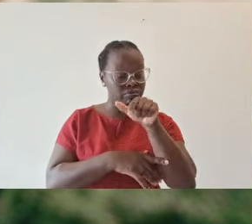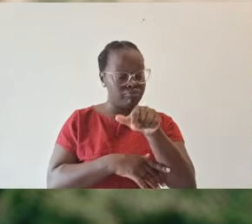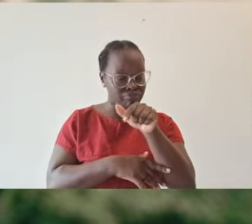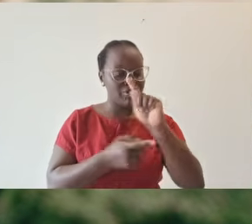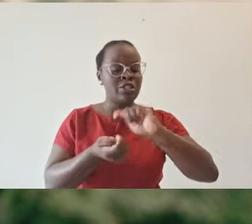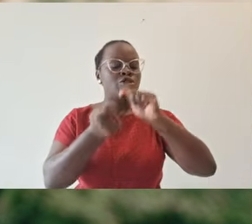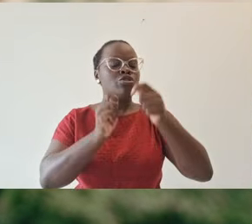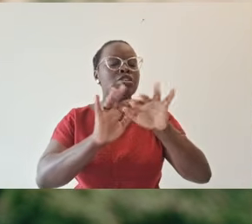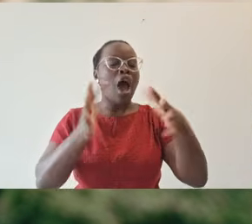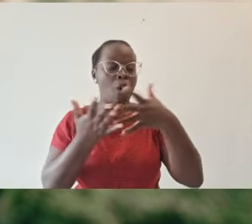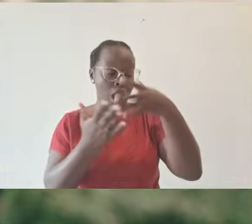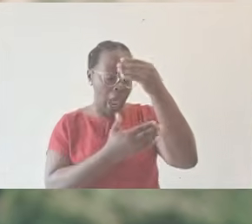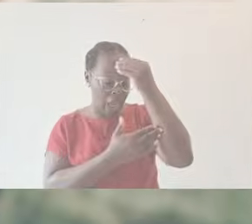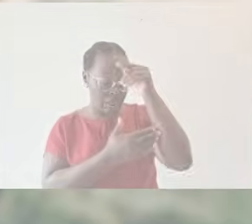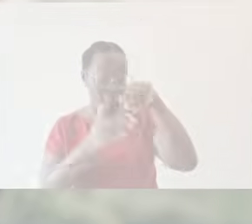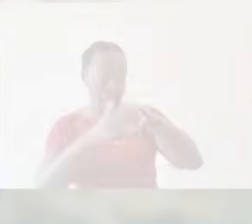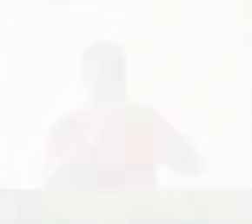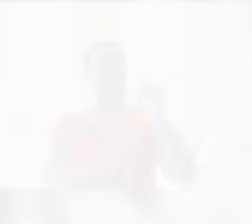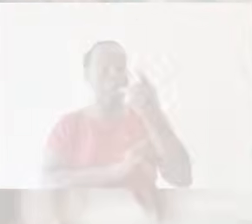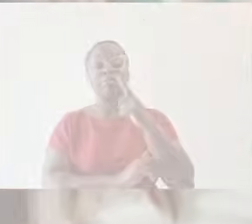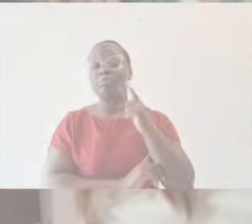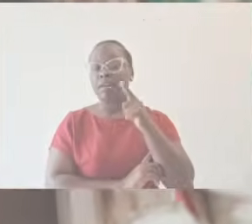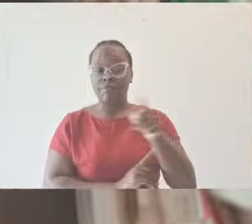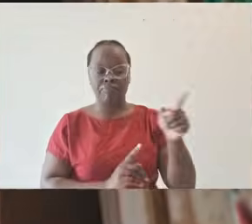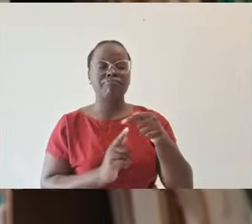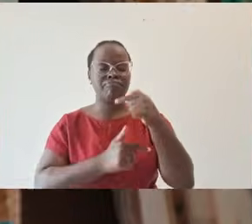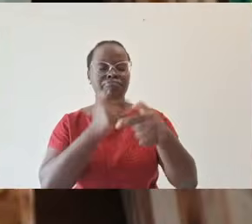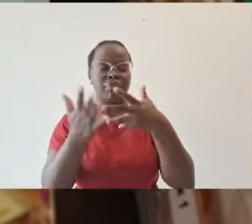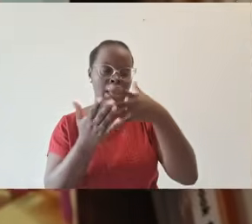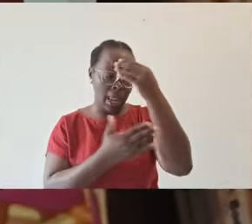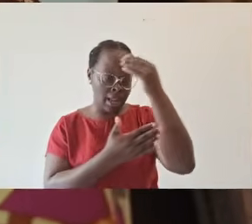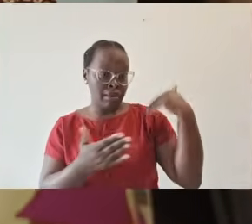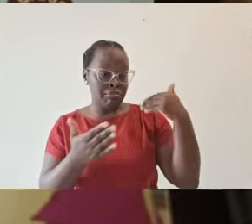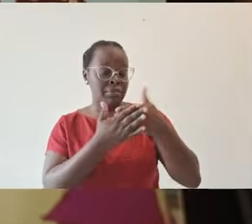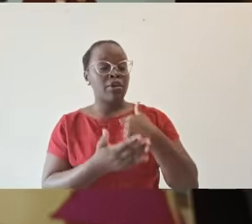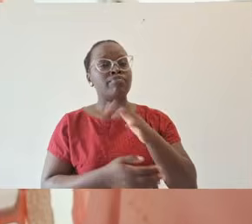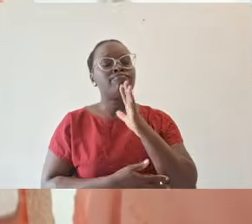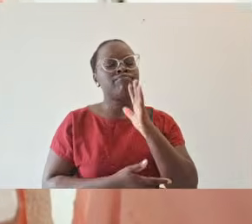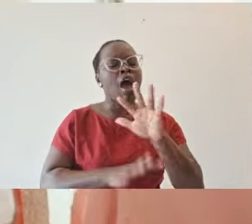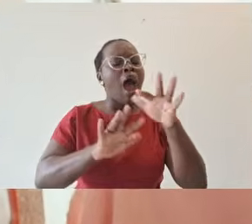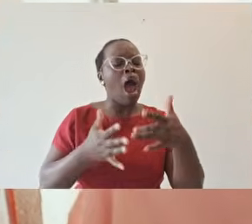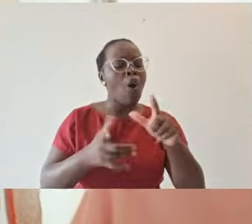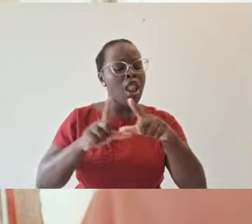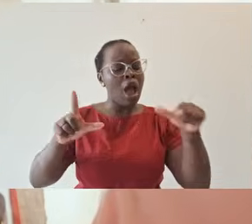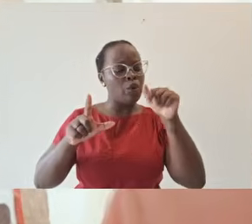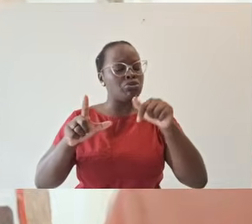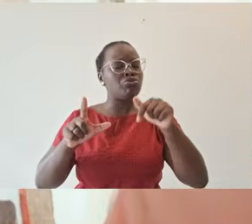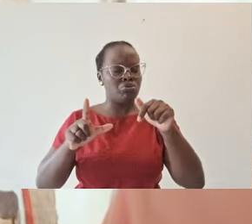content is transforming learning for deaf children. We've always said that language is the foundation of learning, yet for many deaf children